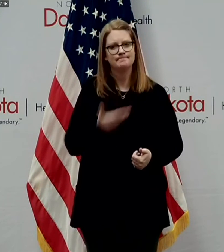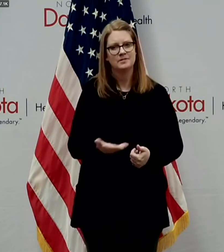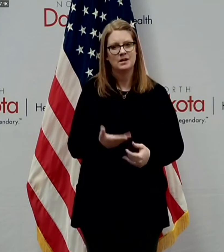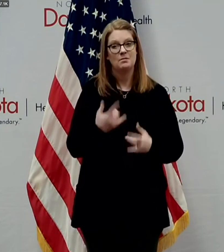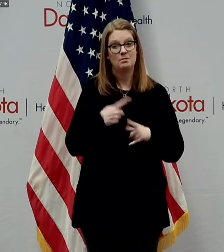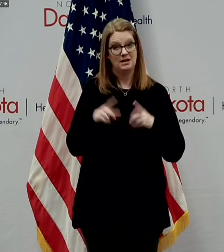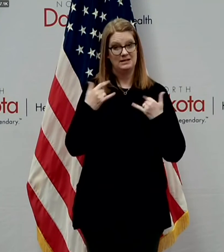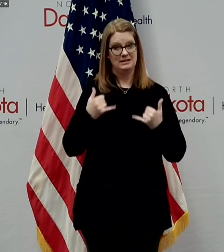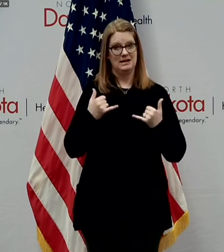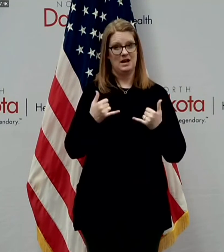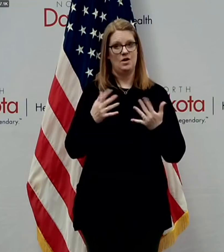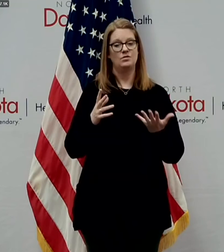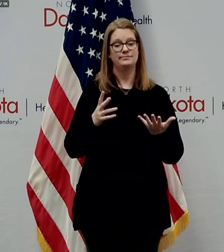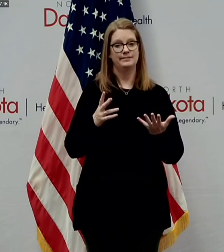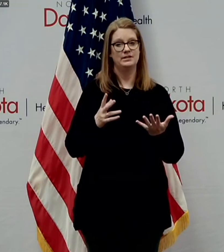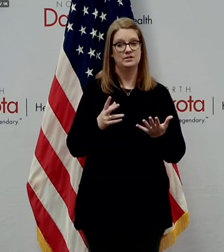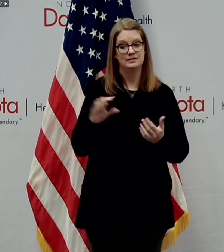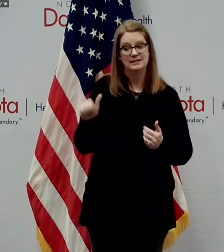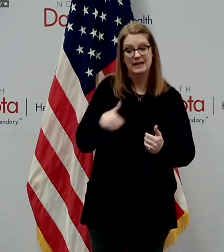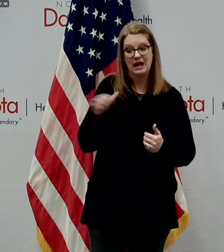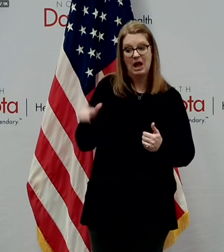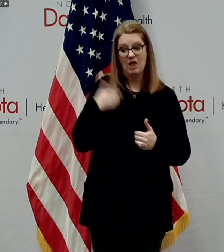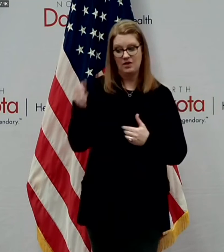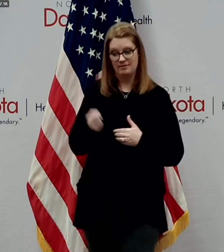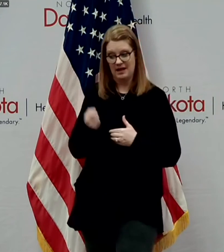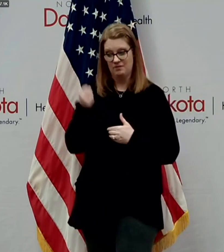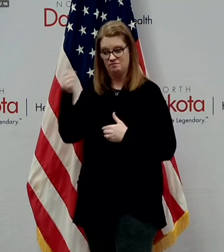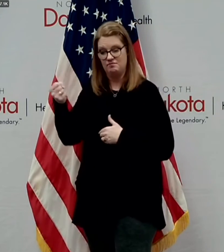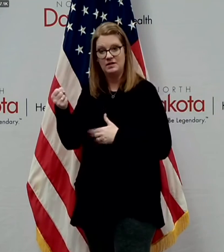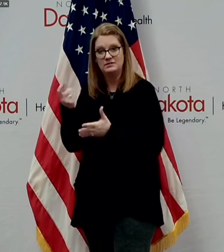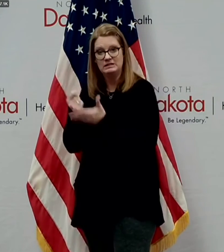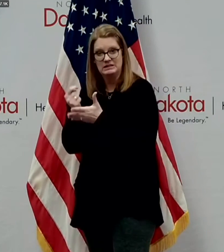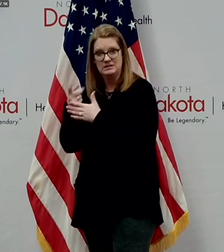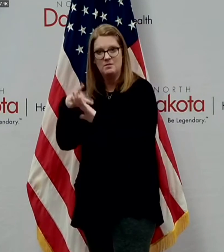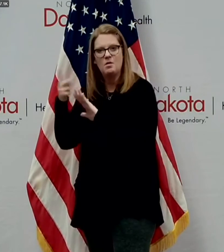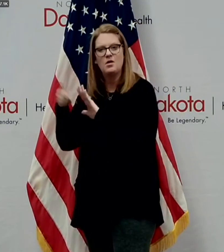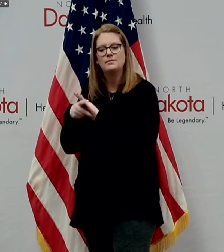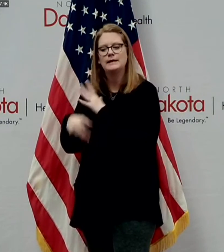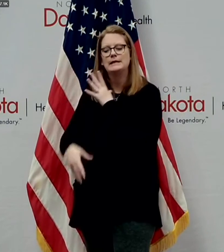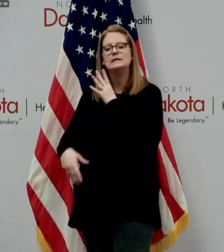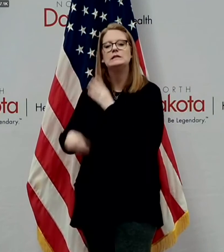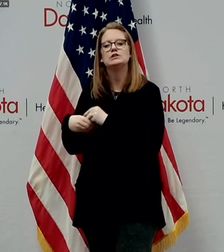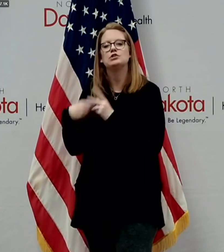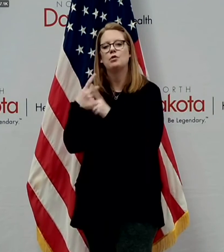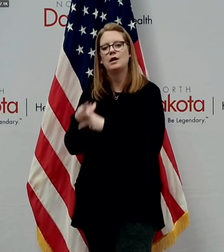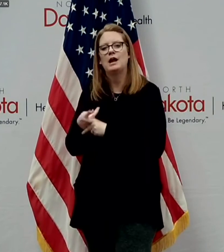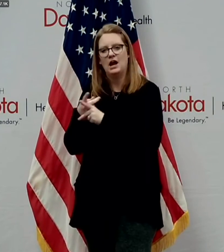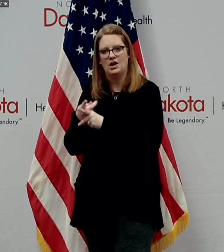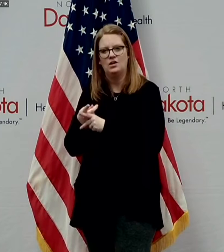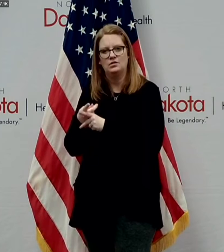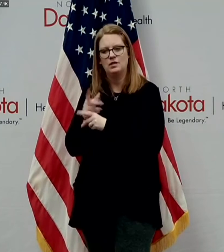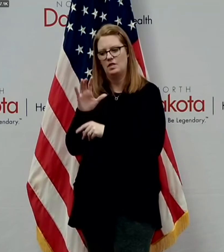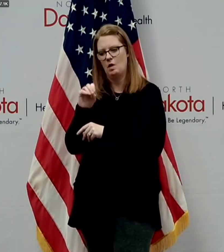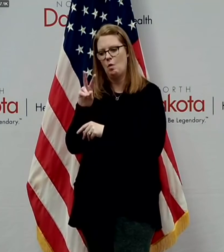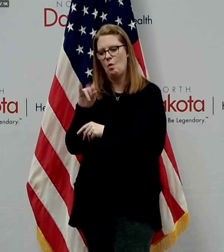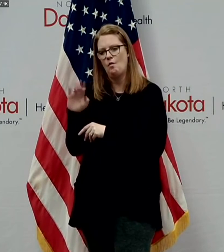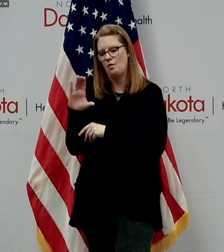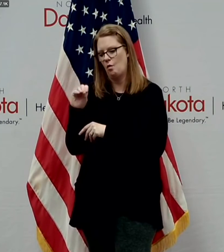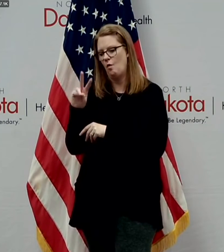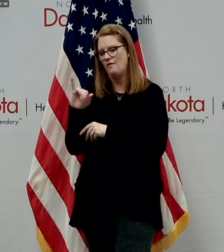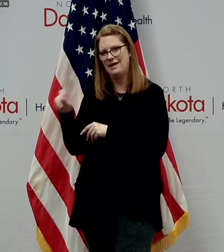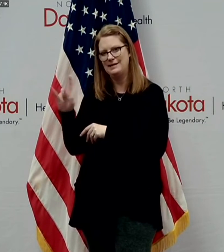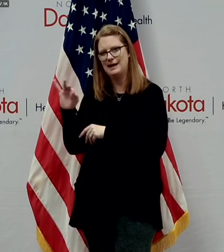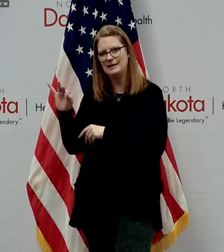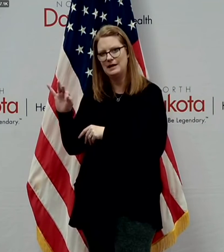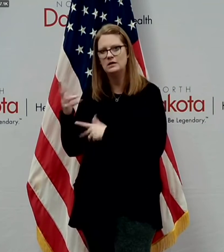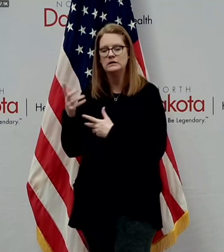that like many other residential facilities, having to take the extra care under the threat of COVID-19 because it's a challenge for the